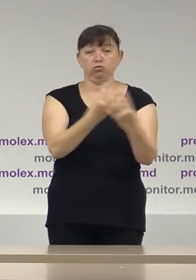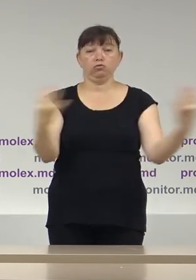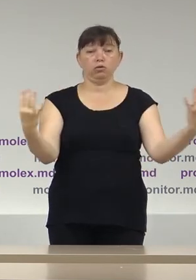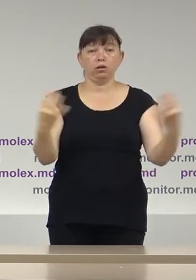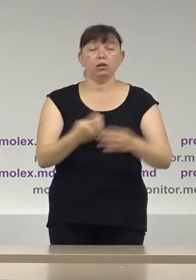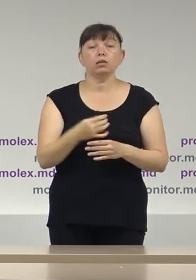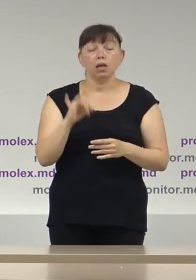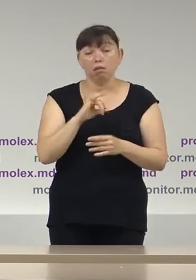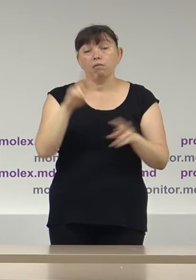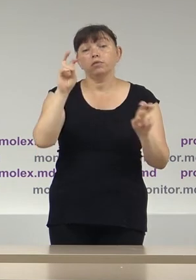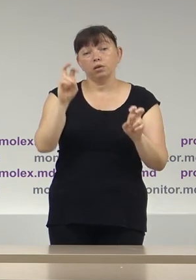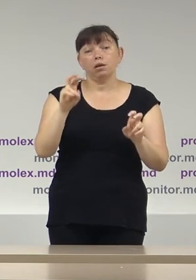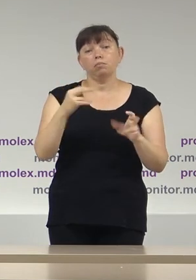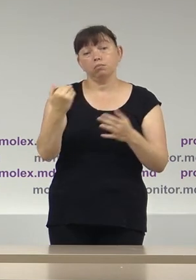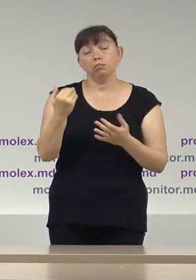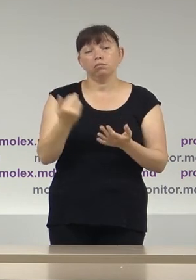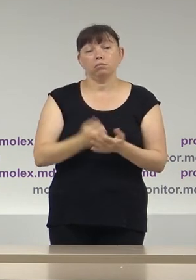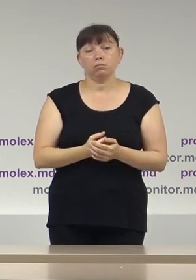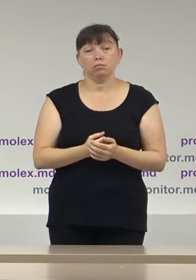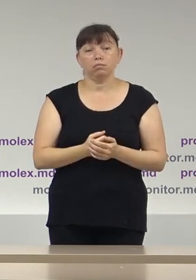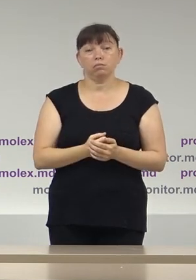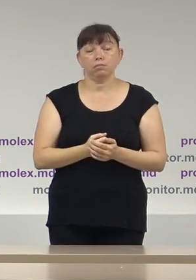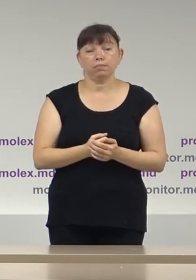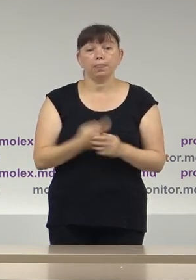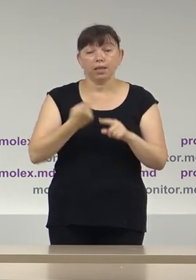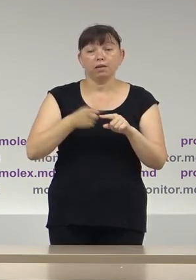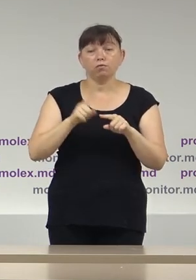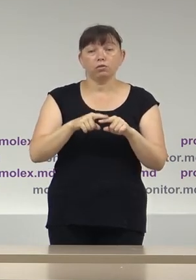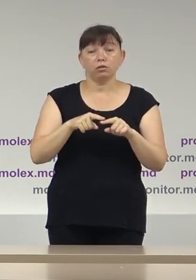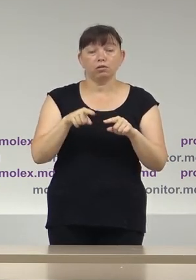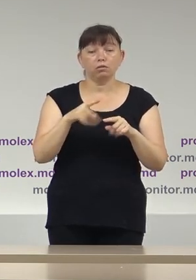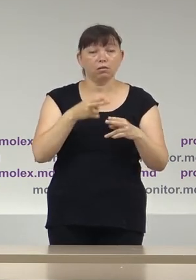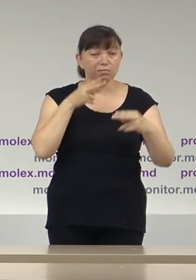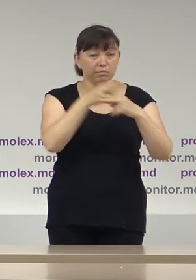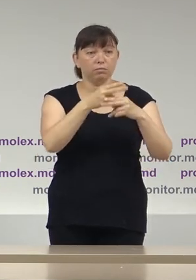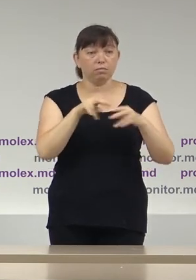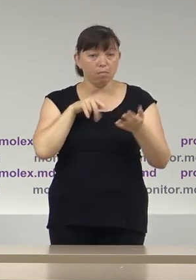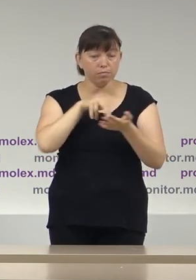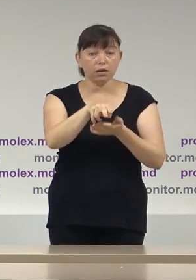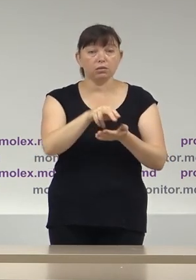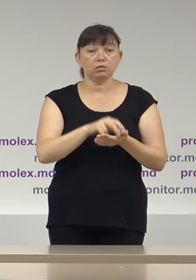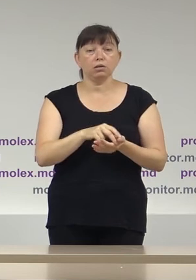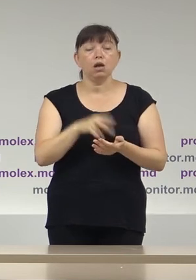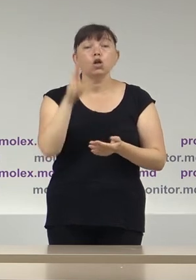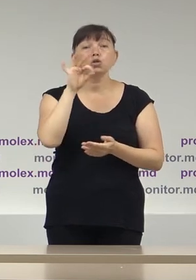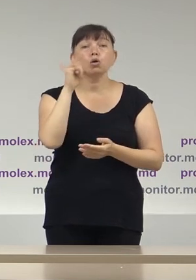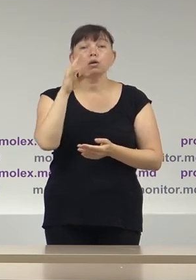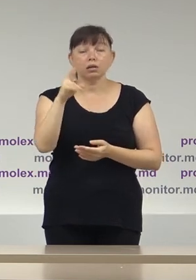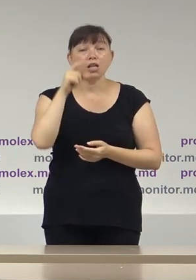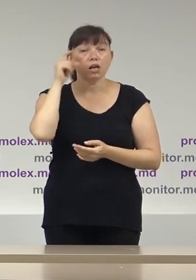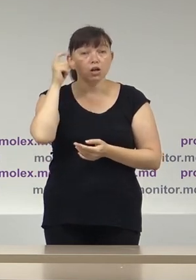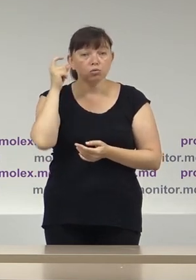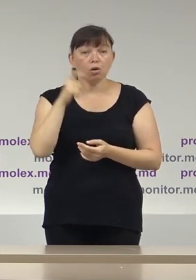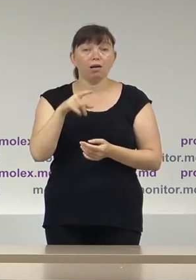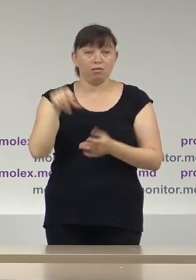a corridor out of its members to block Stefan cel Mare main street in Chișinău. During